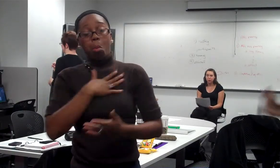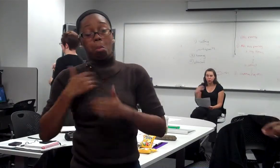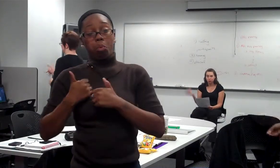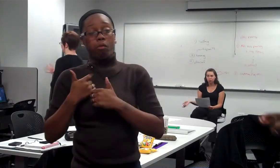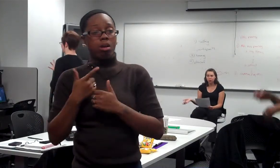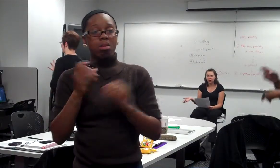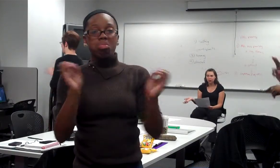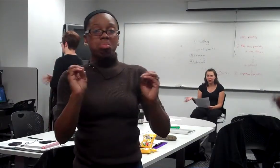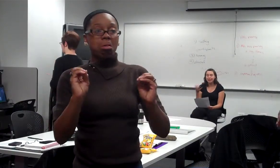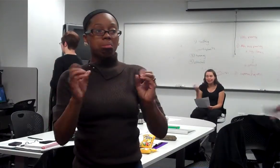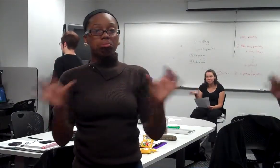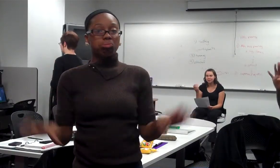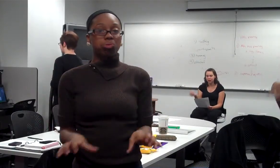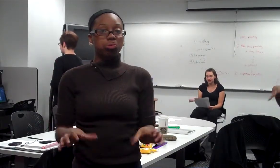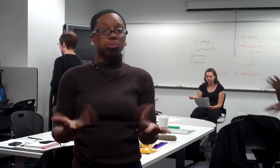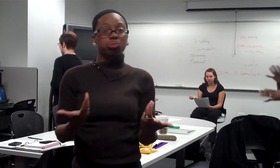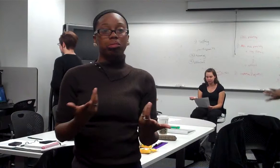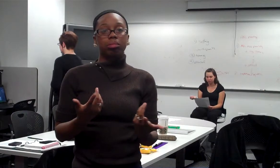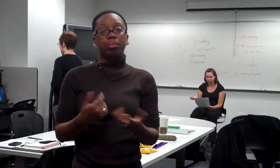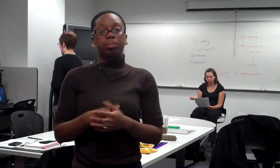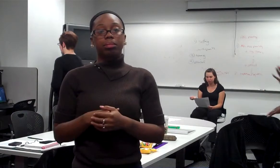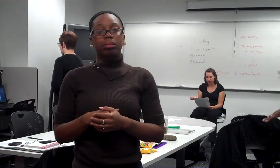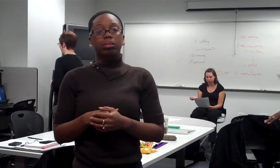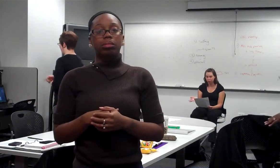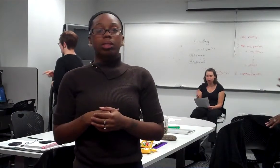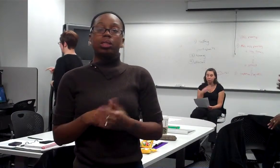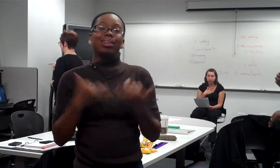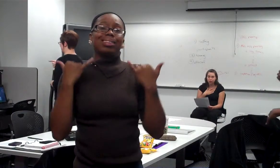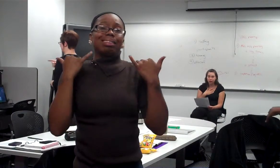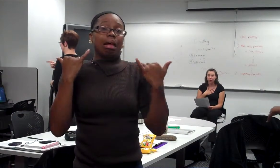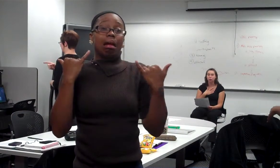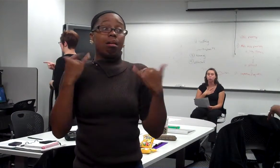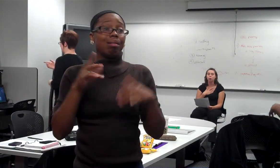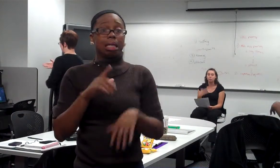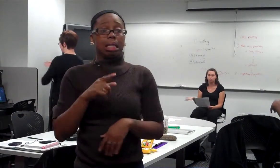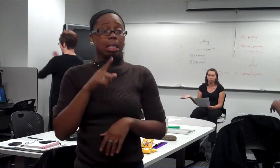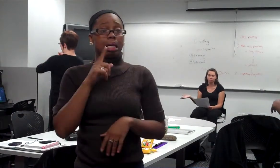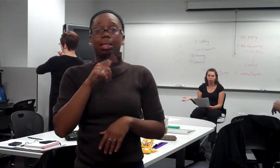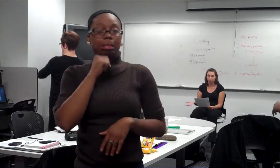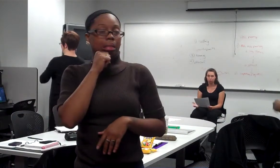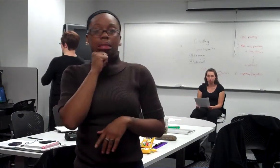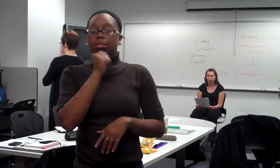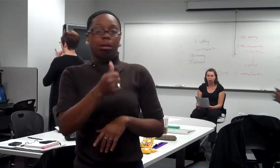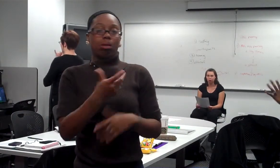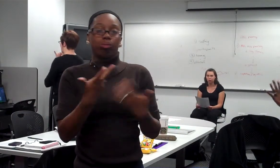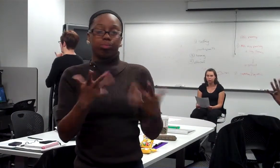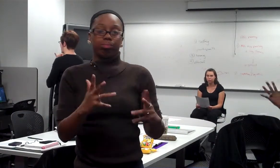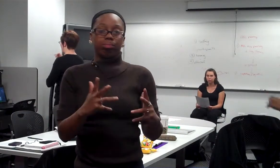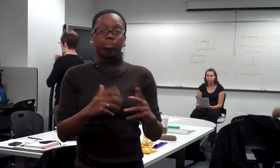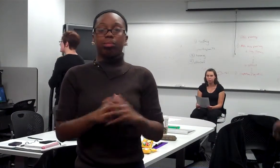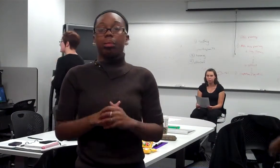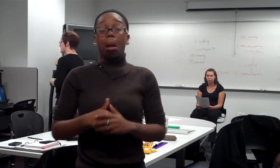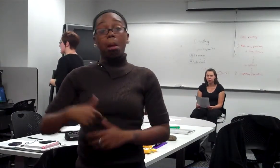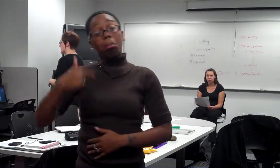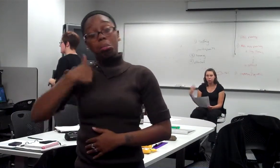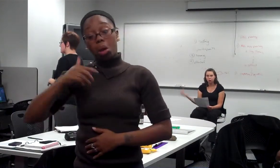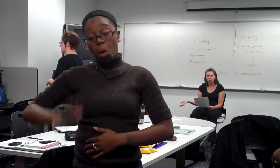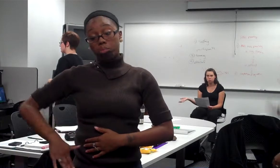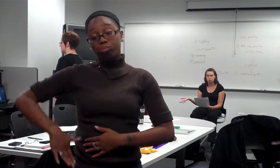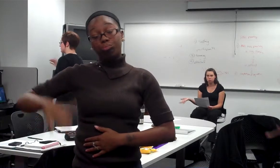So he was very against the idea of going boating. Well, me, I grew up on the water. And when I was a little